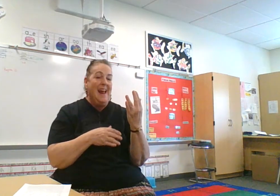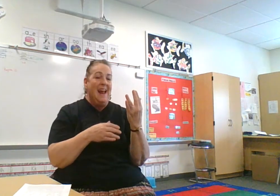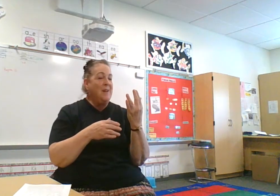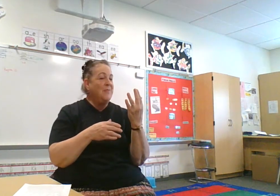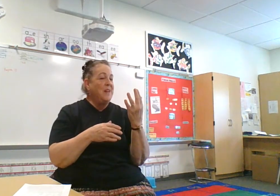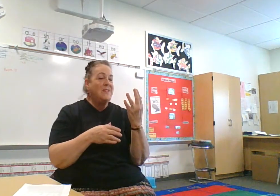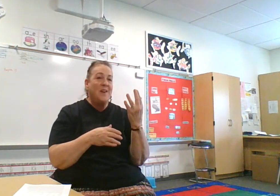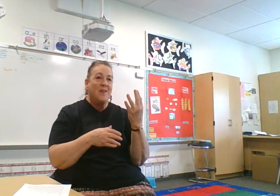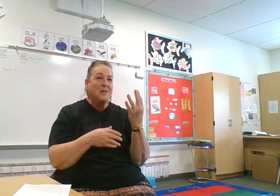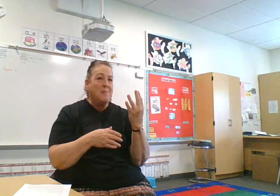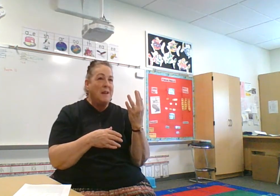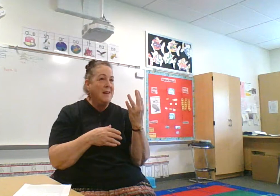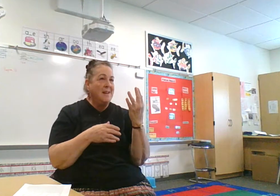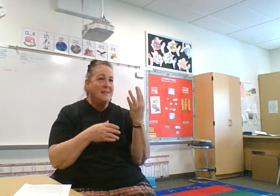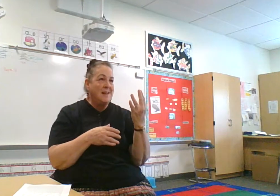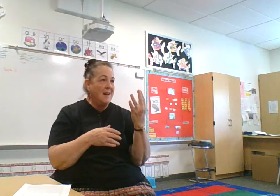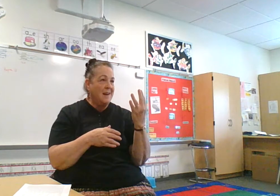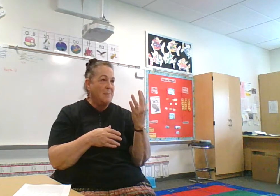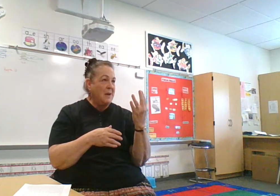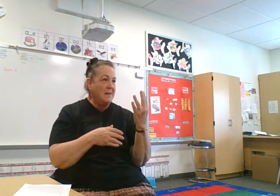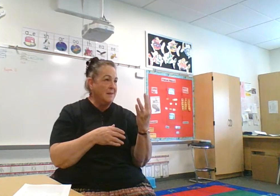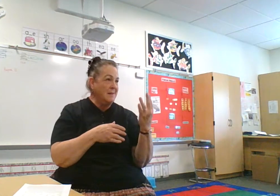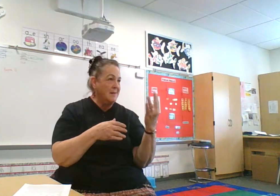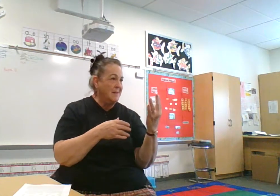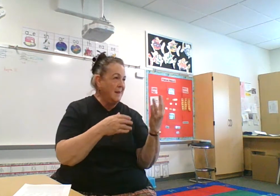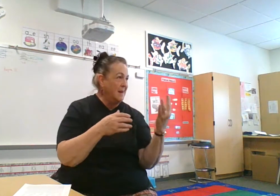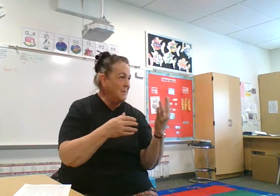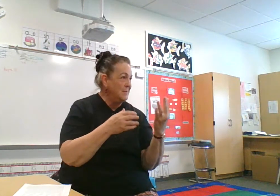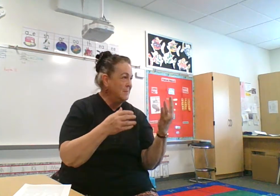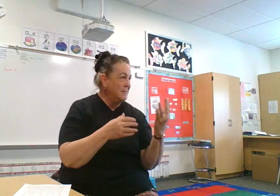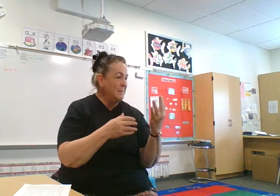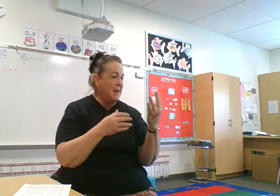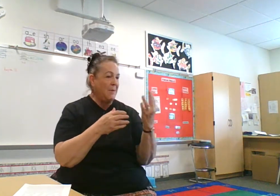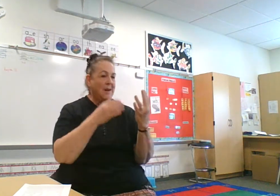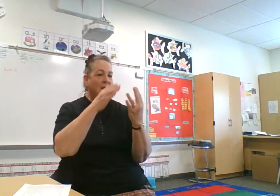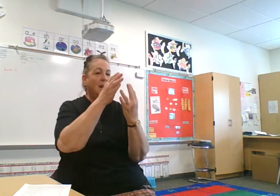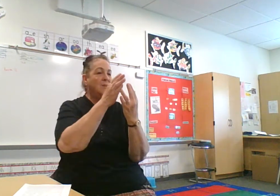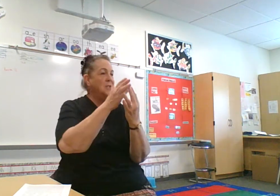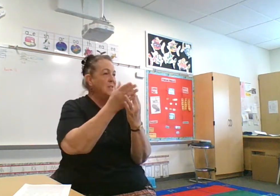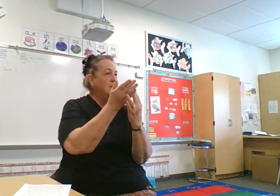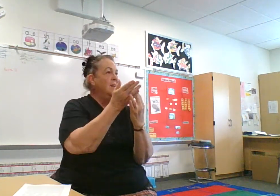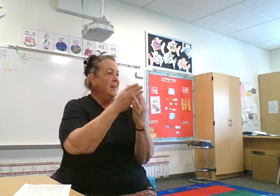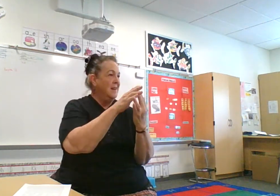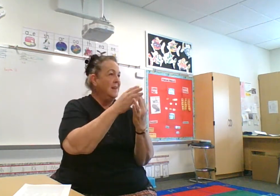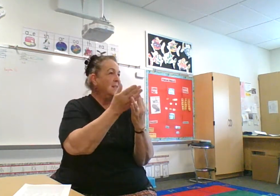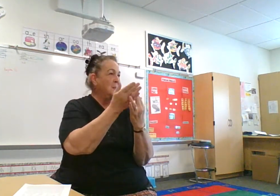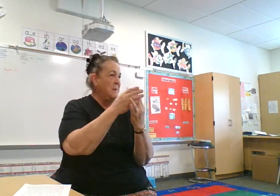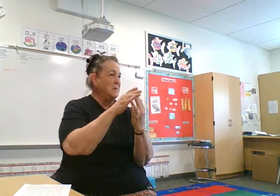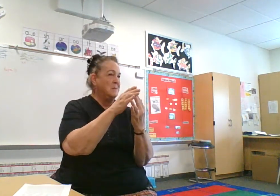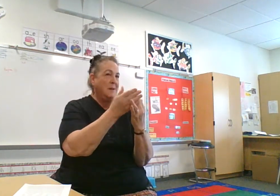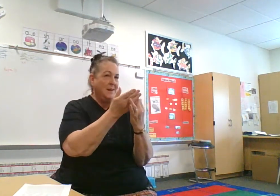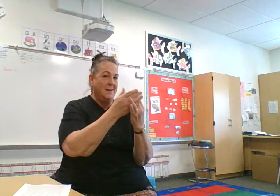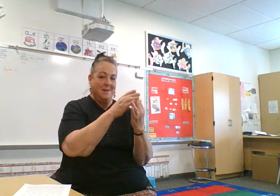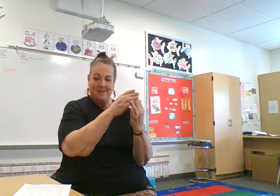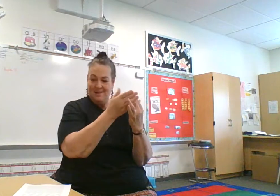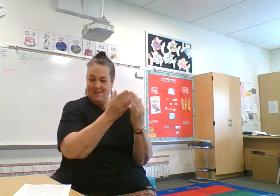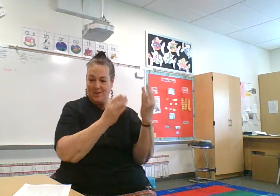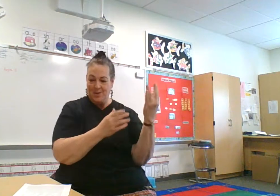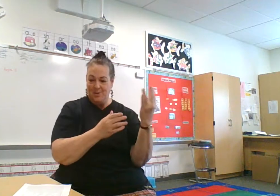If these fingers split, it's not going to break, the bank or anything. It's supposed to be the two and the